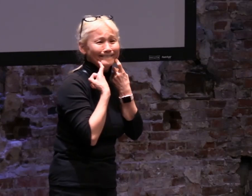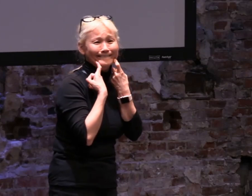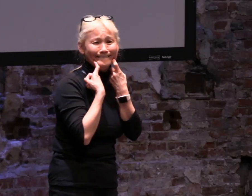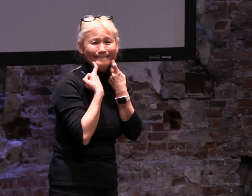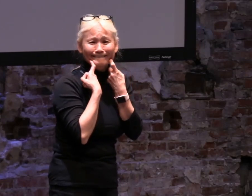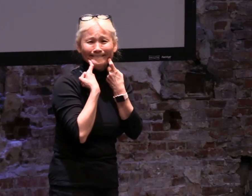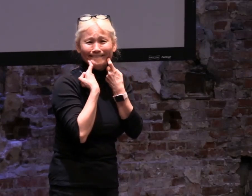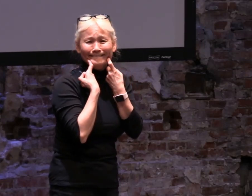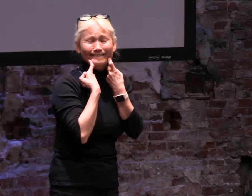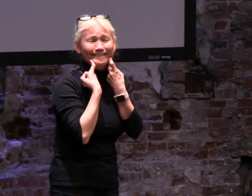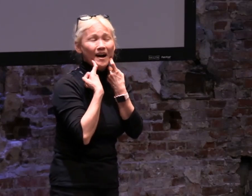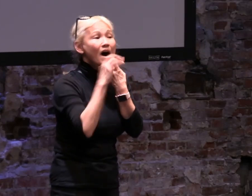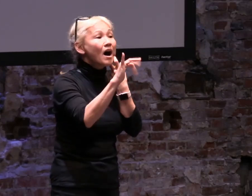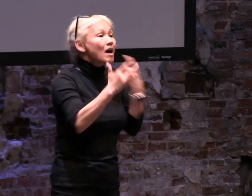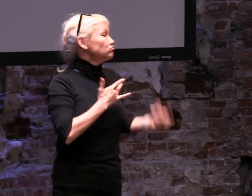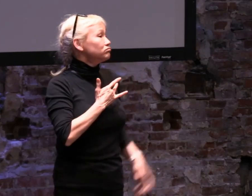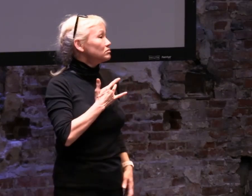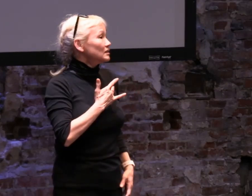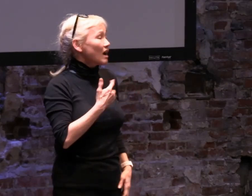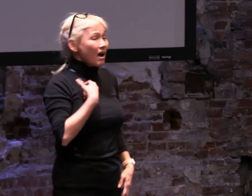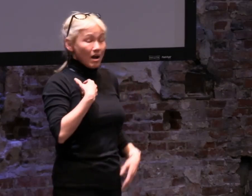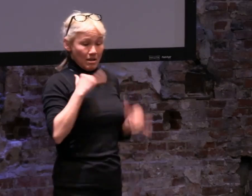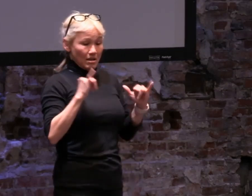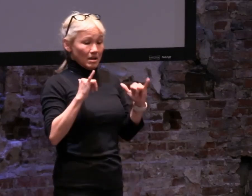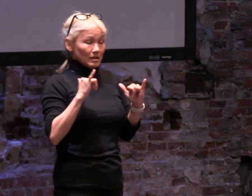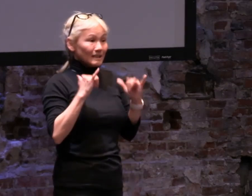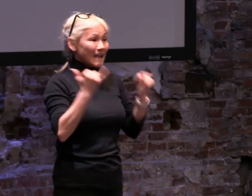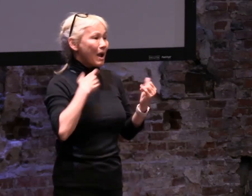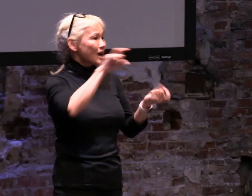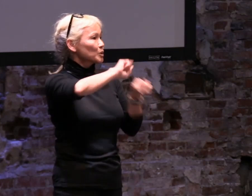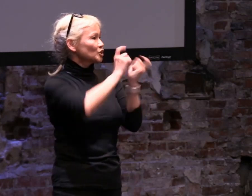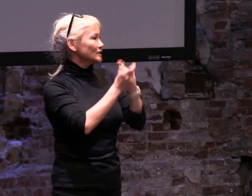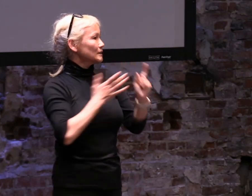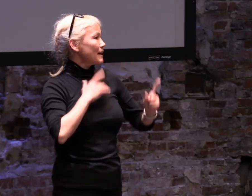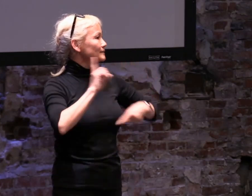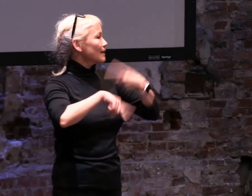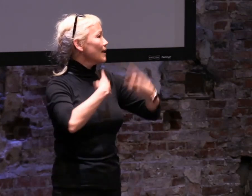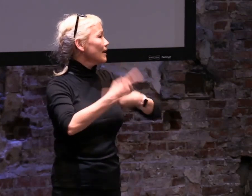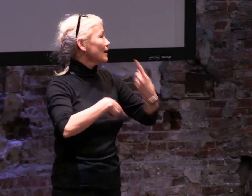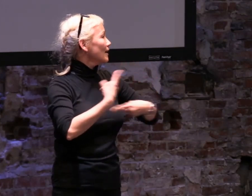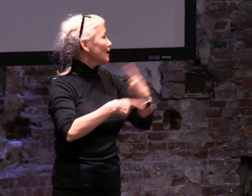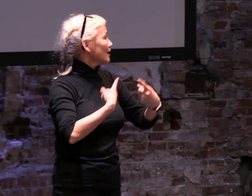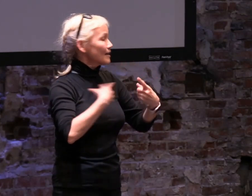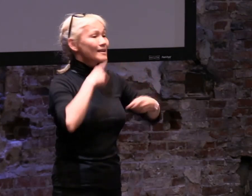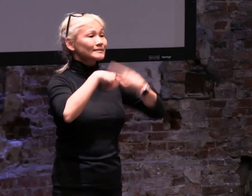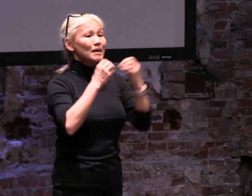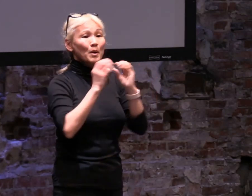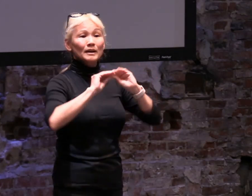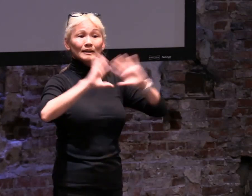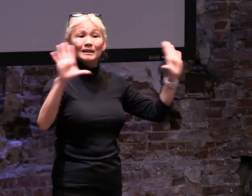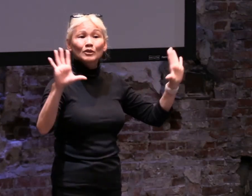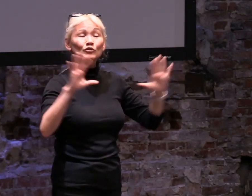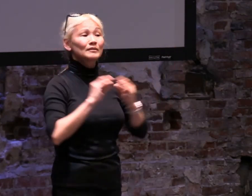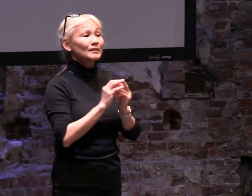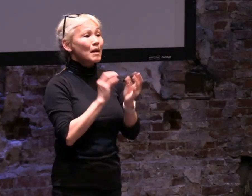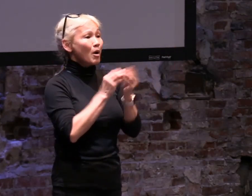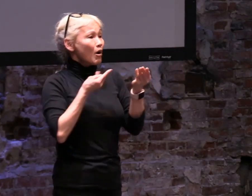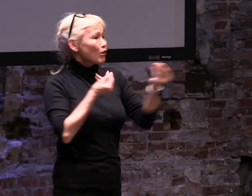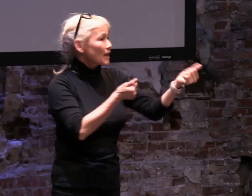deaf family, and he brought me to tears. But at the same time, it impacted me in such a way that I wanted